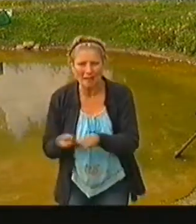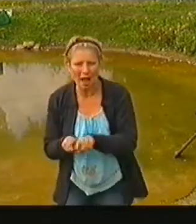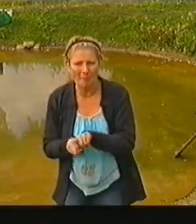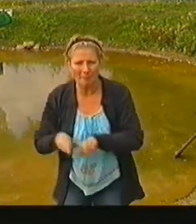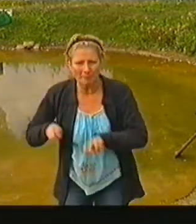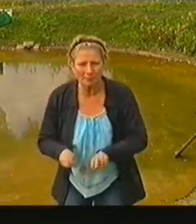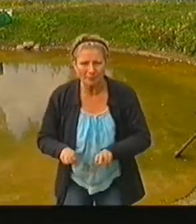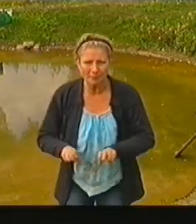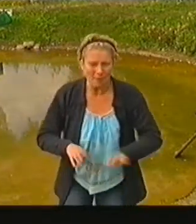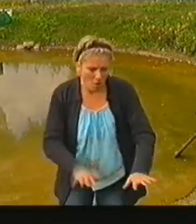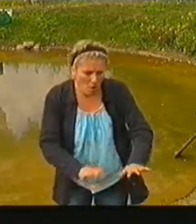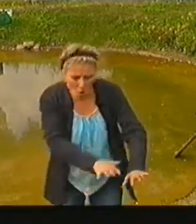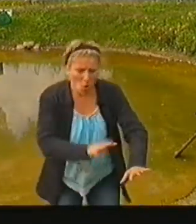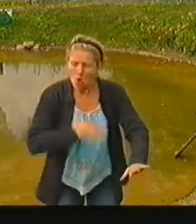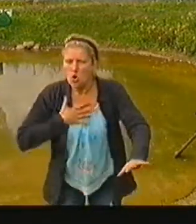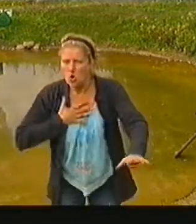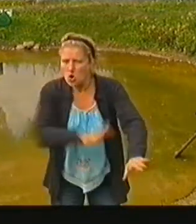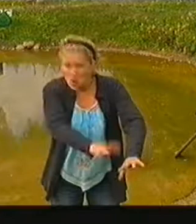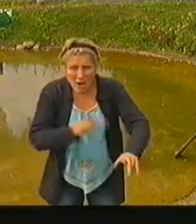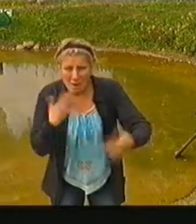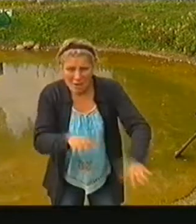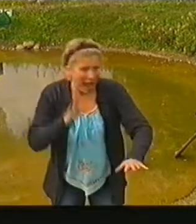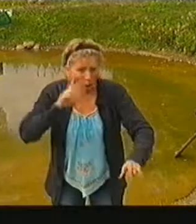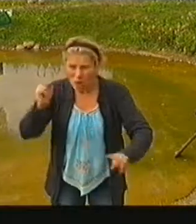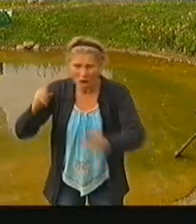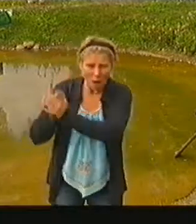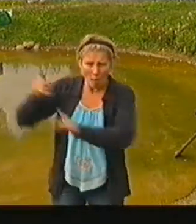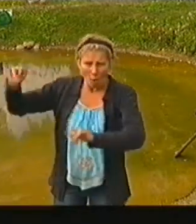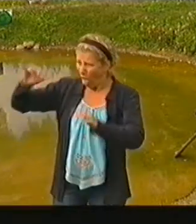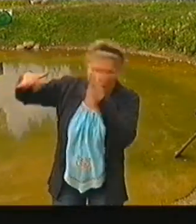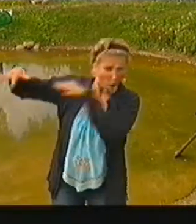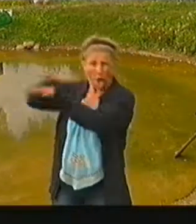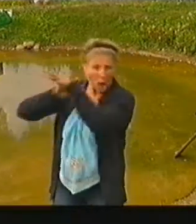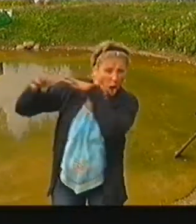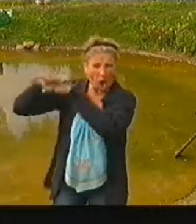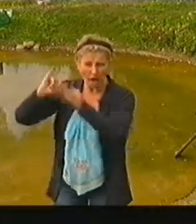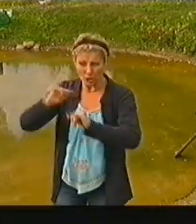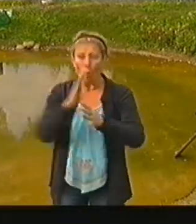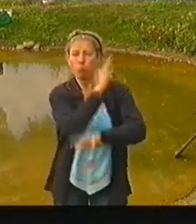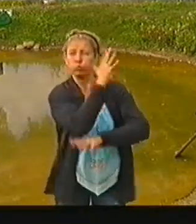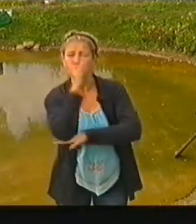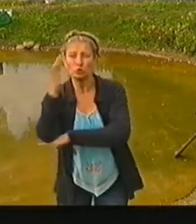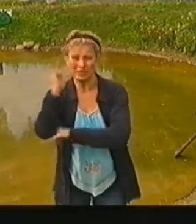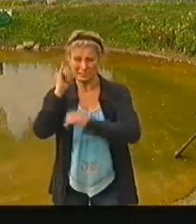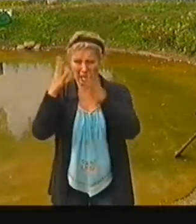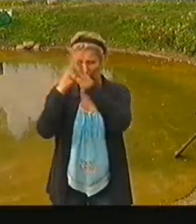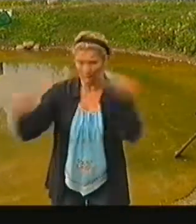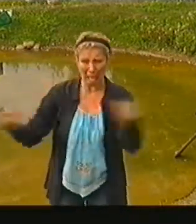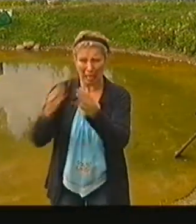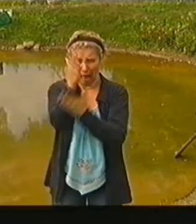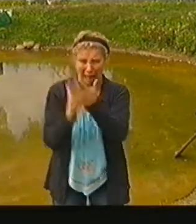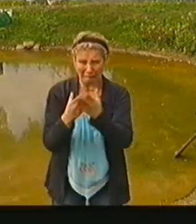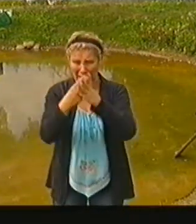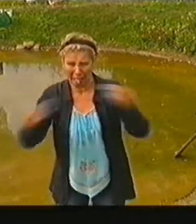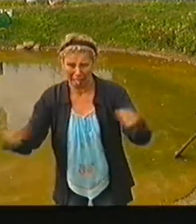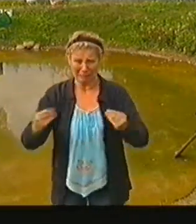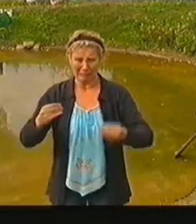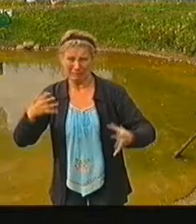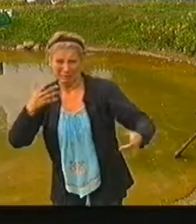his son, dropped down after him. "Haven't you heard what's happening up on the hill?" Badger said excitedly. "It's chaos. Half the